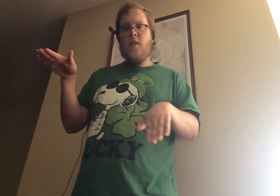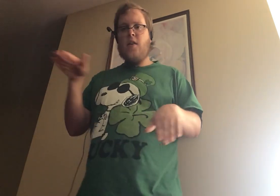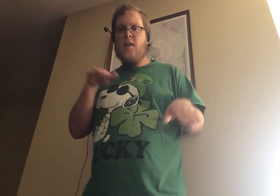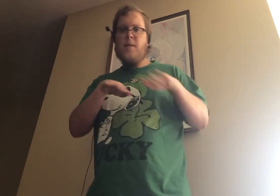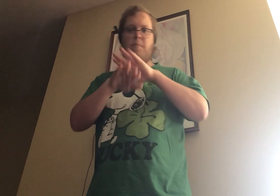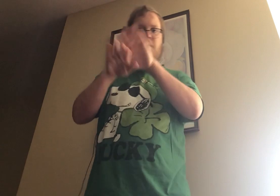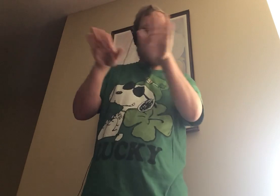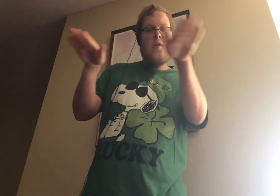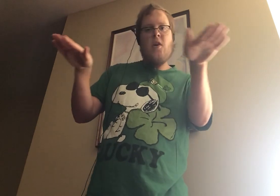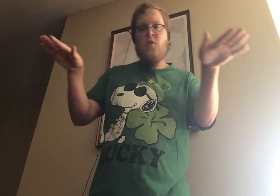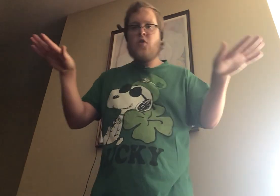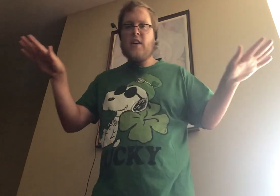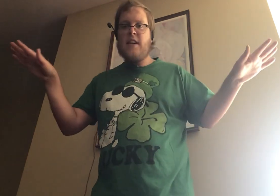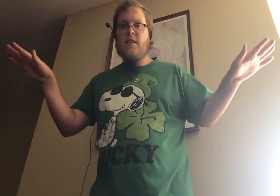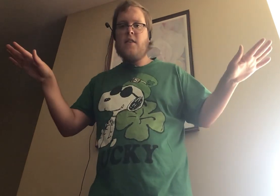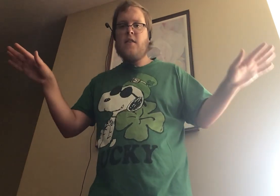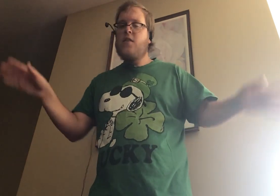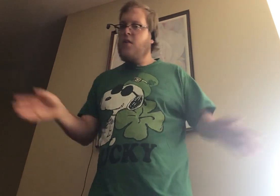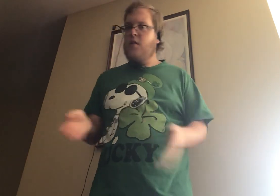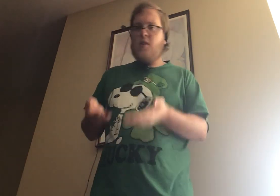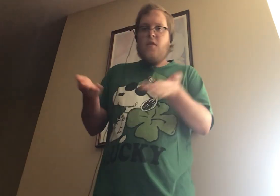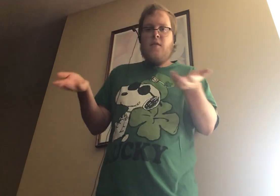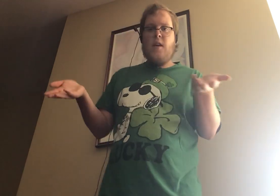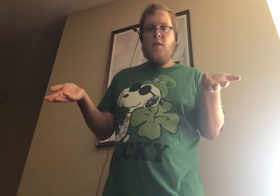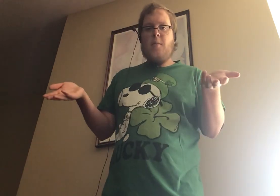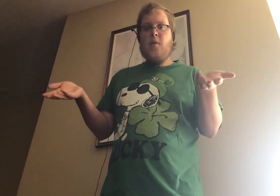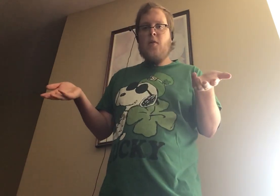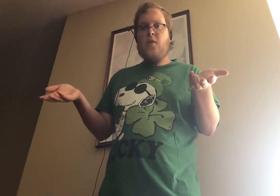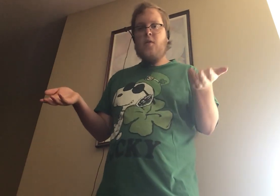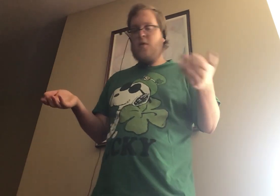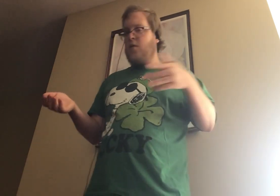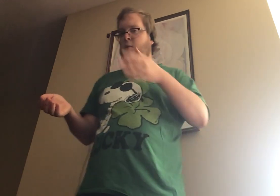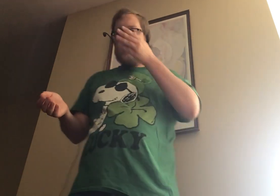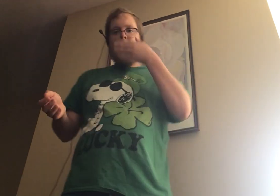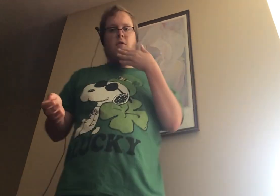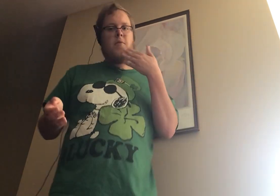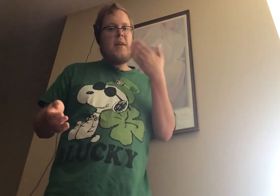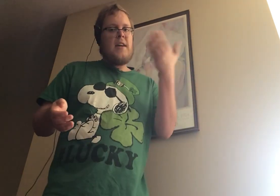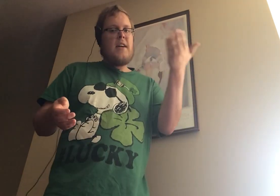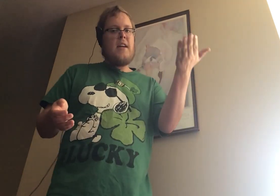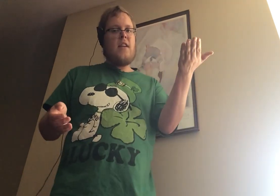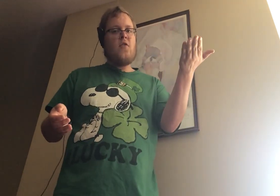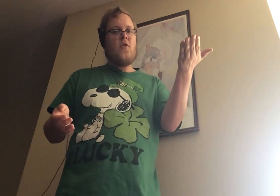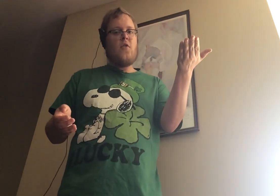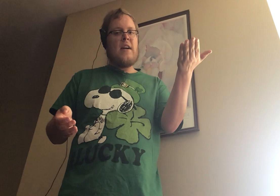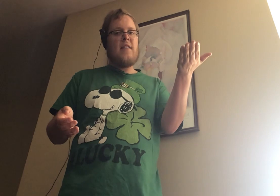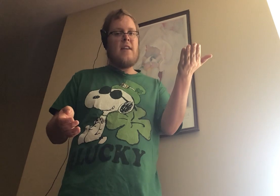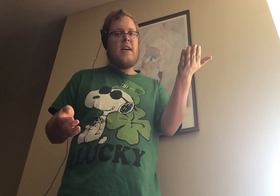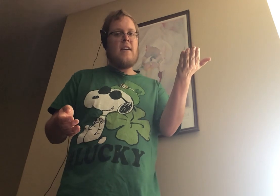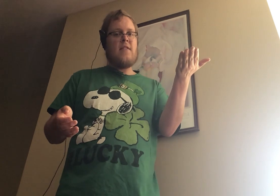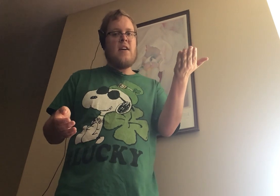the bullshit It's all terrible When you speak it into existence